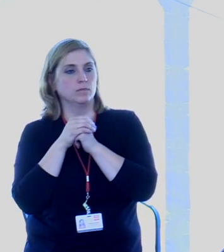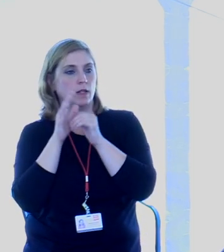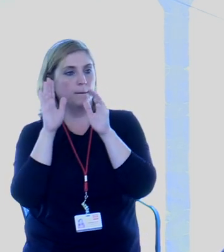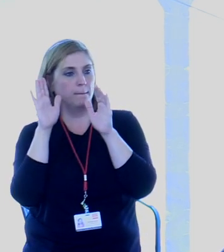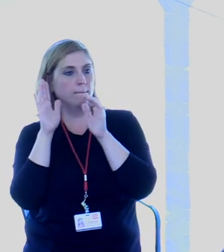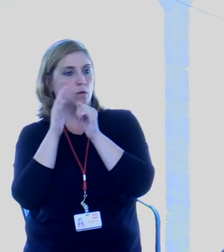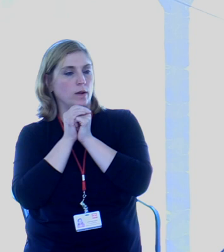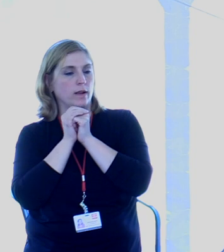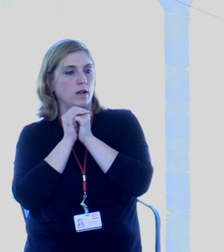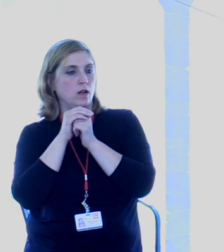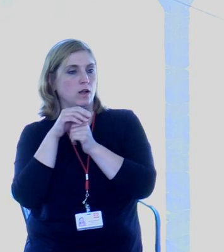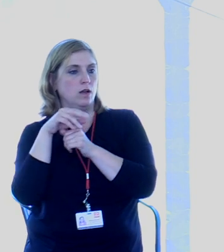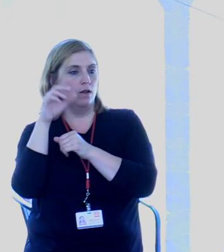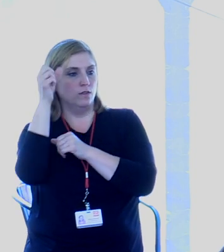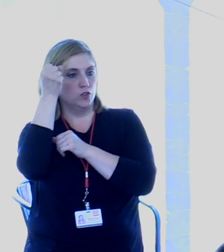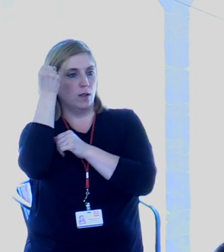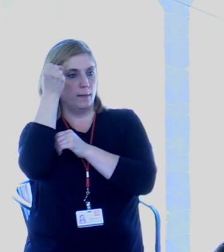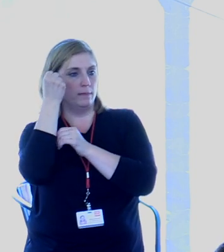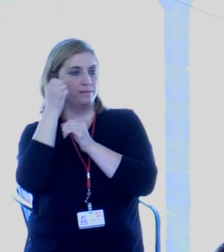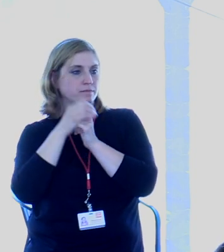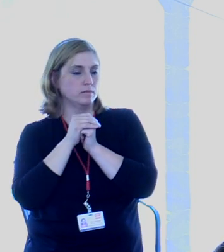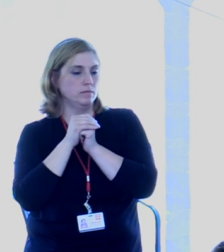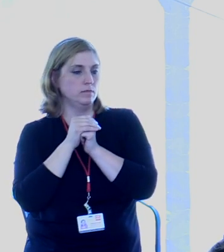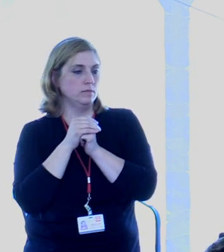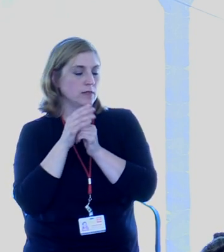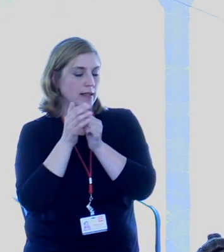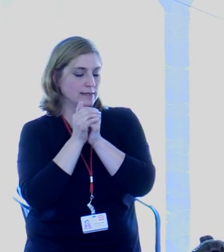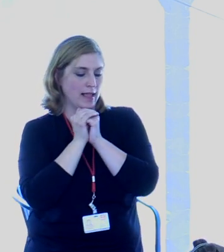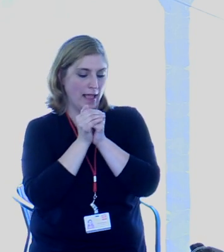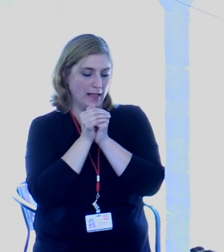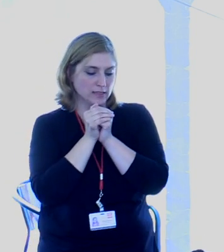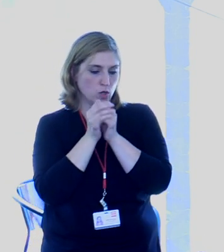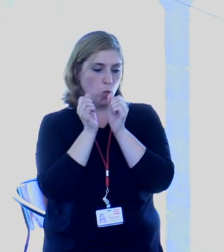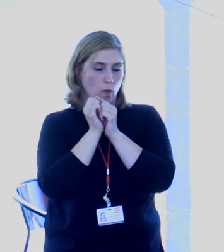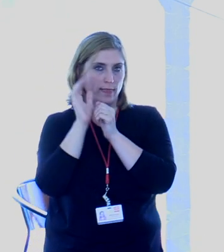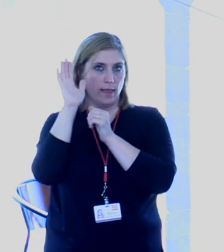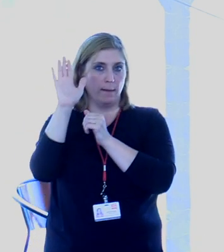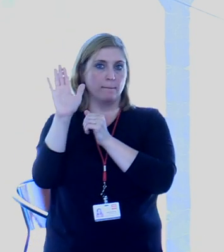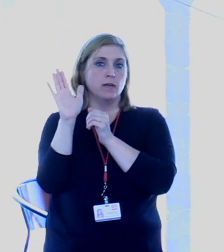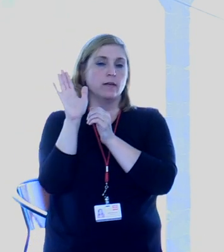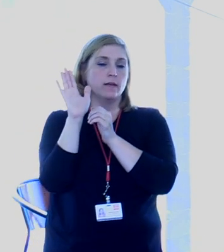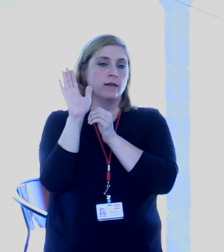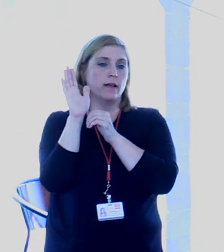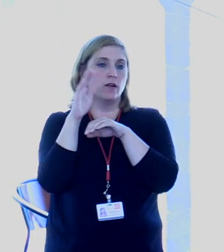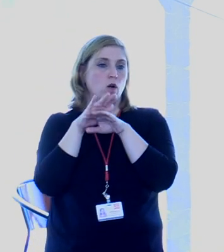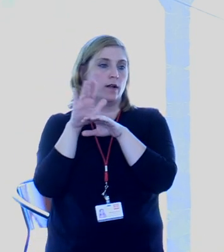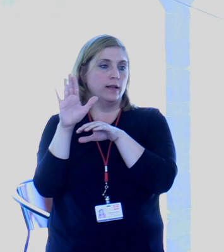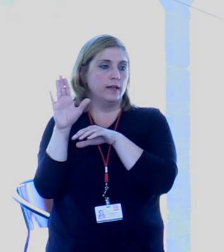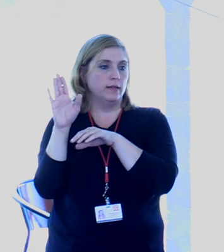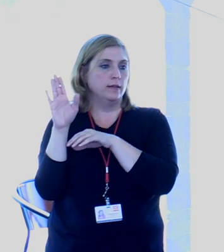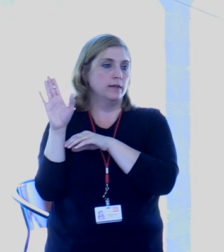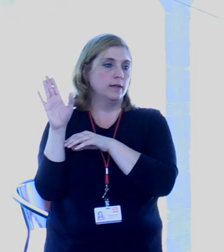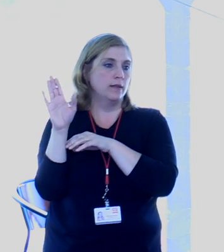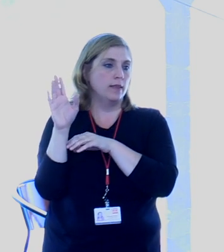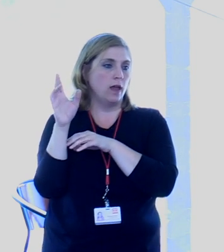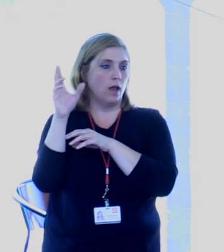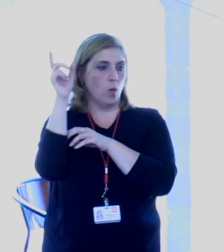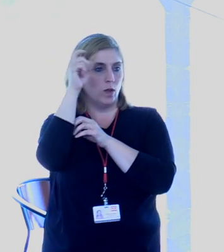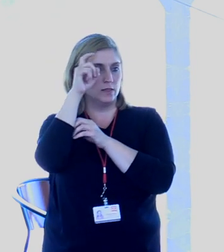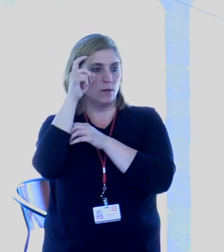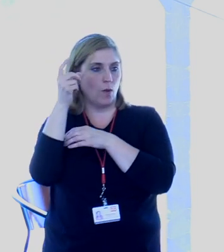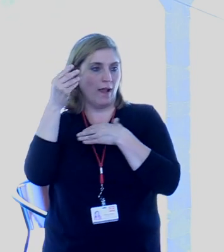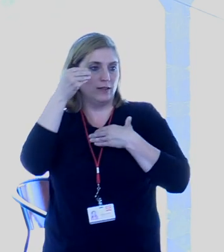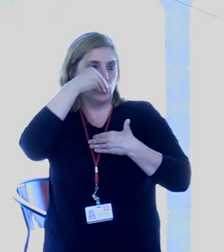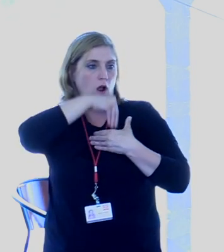magnificent prayer of Solomon and to ask with him and on his behalf that wisdom might enter